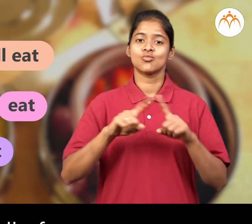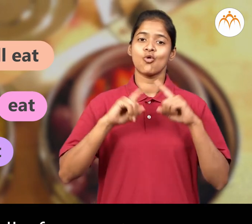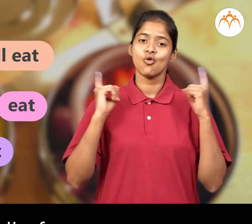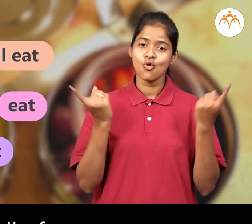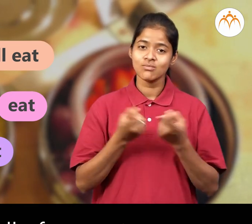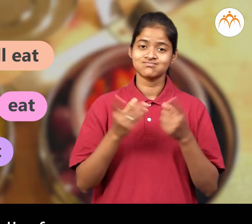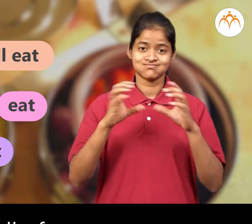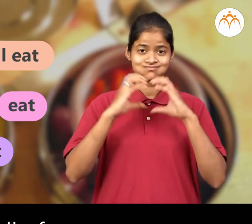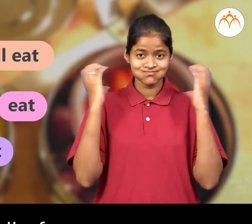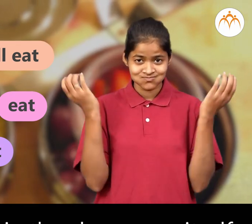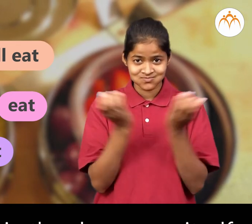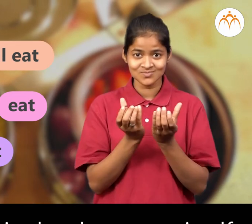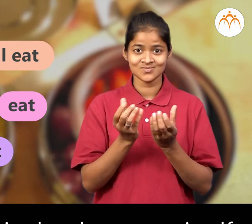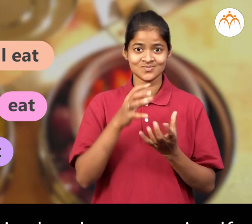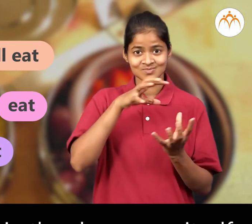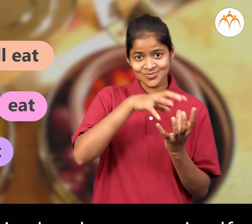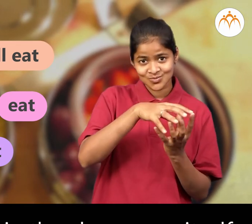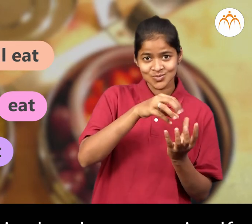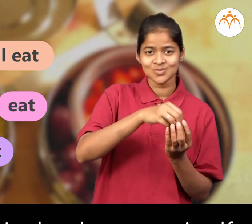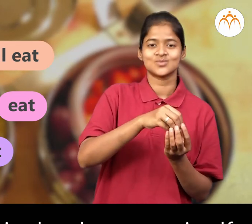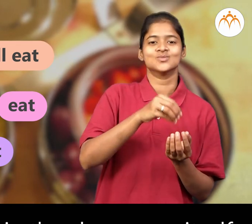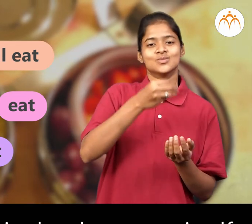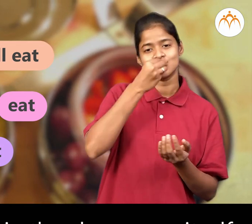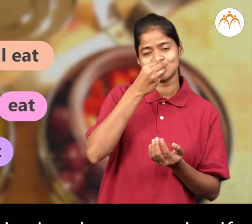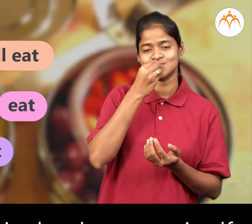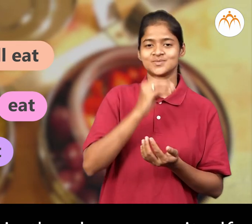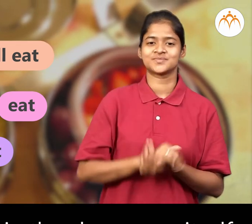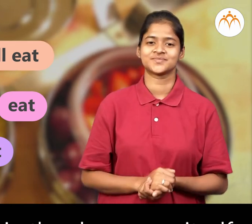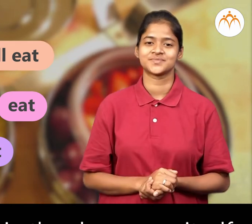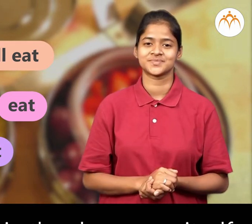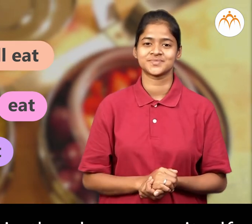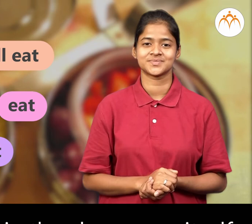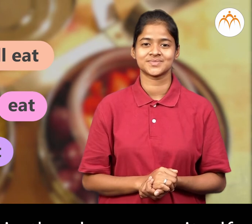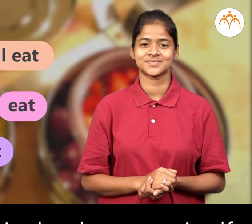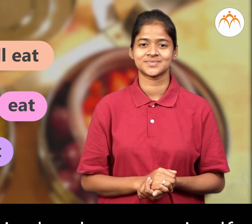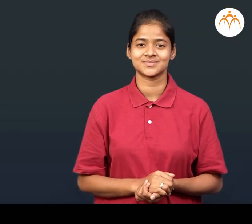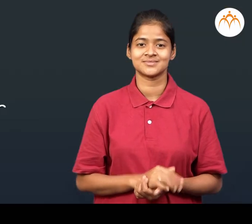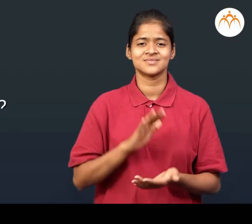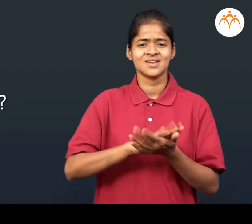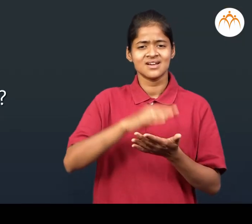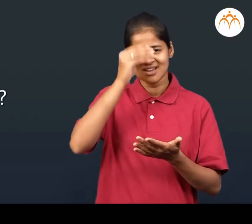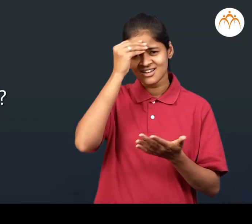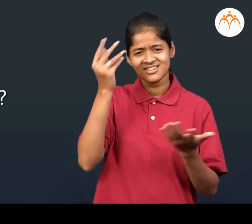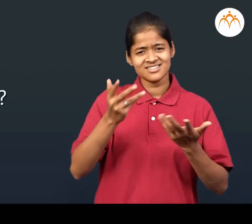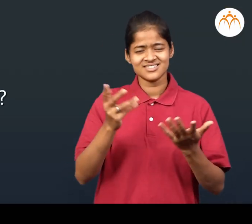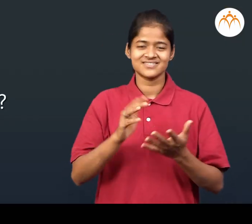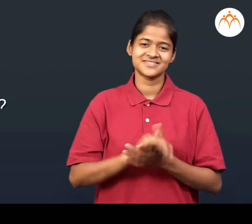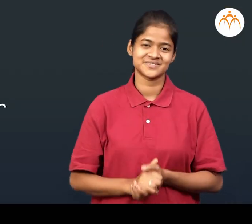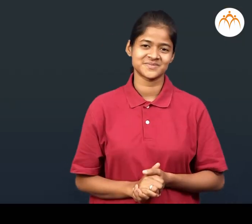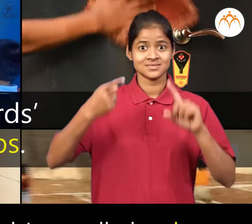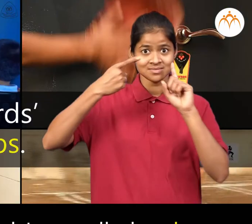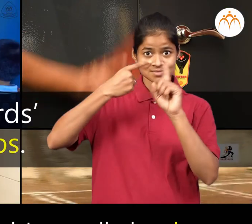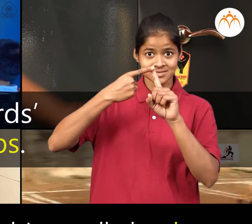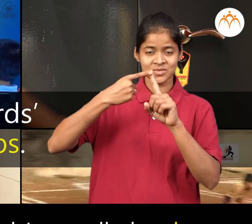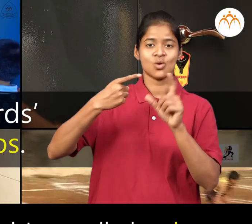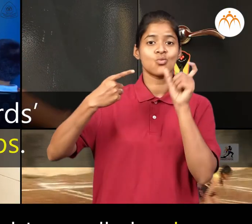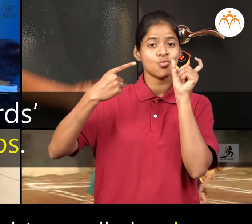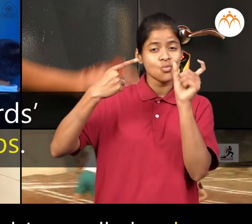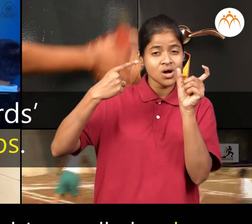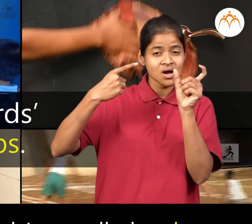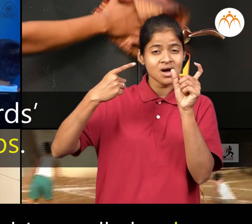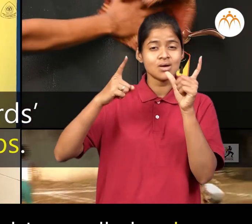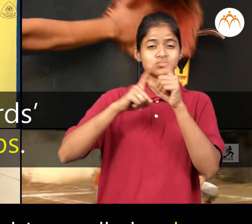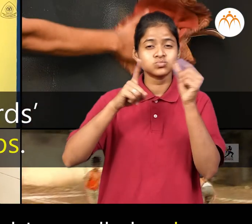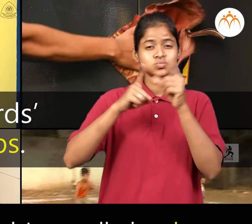all of you eat your packed lunch in the classroom itself. What did we learn? The action